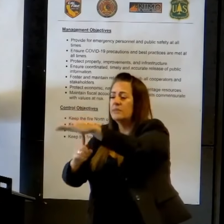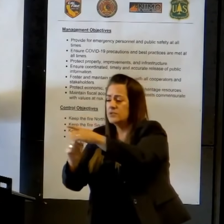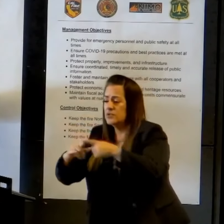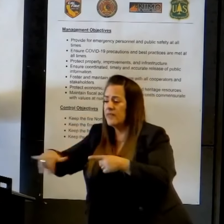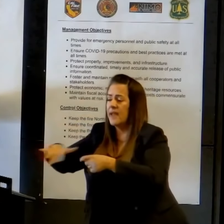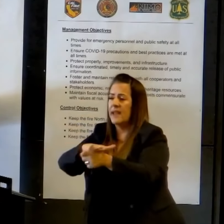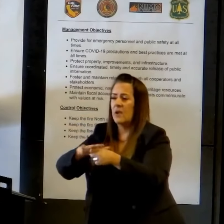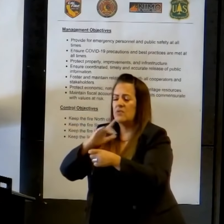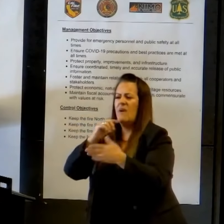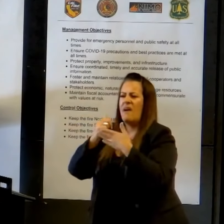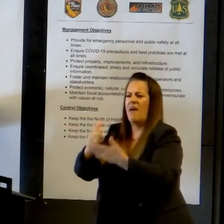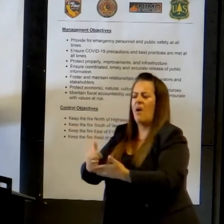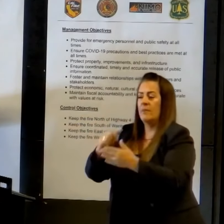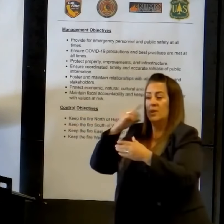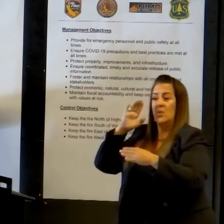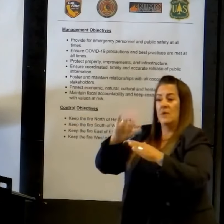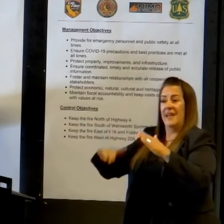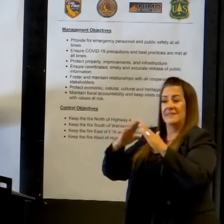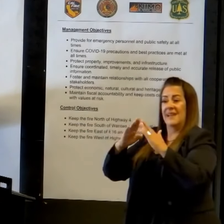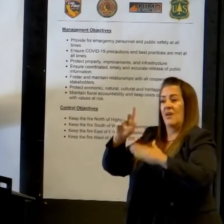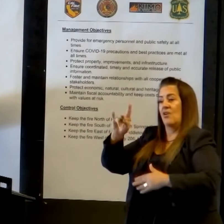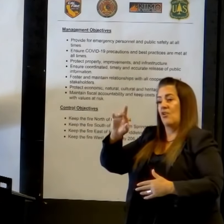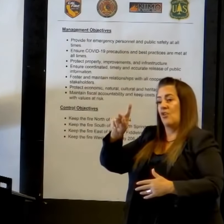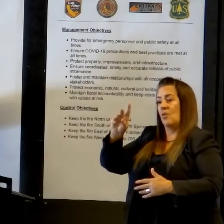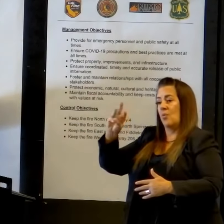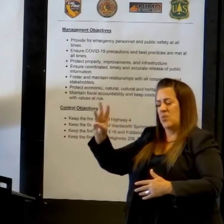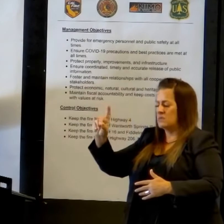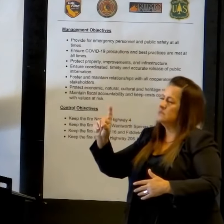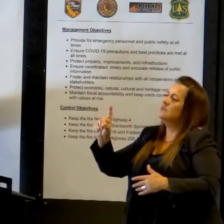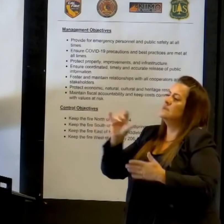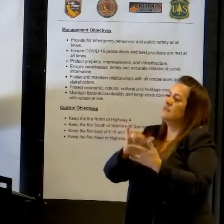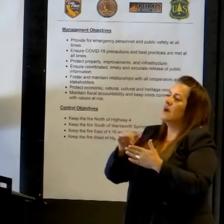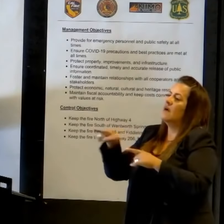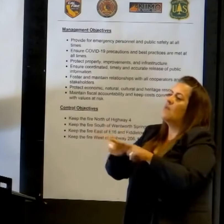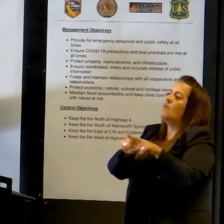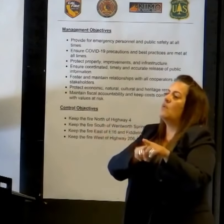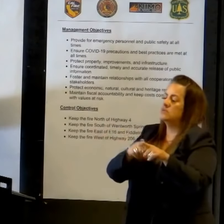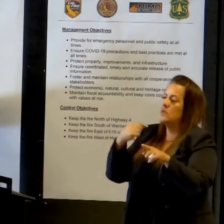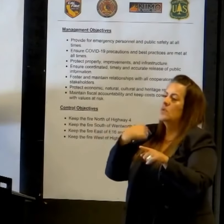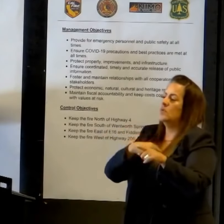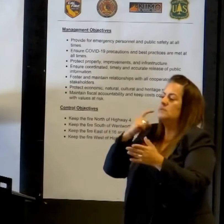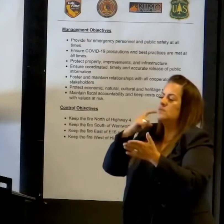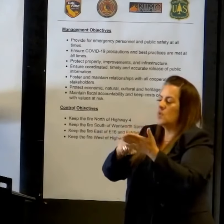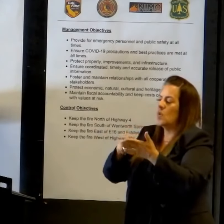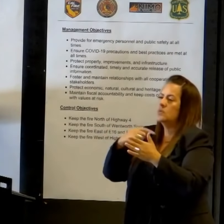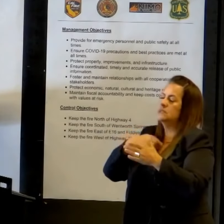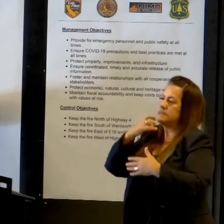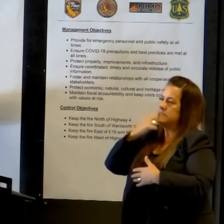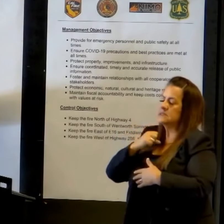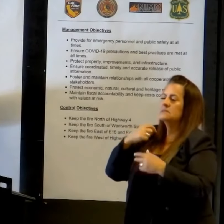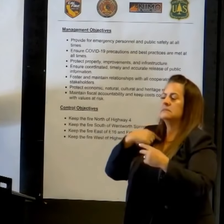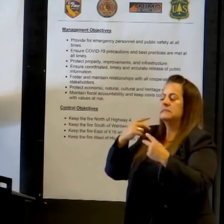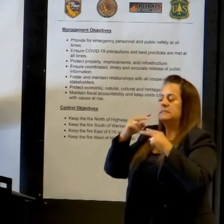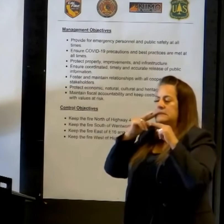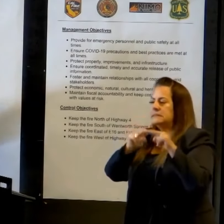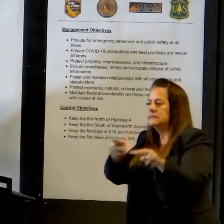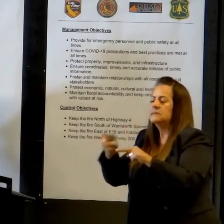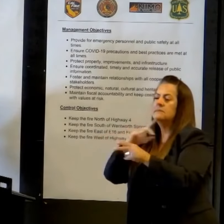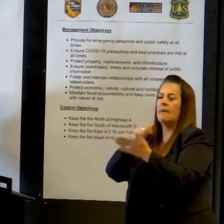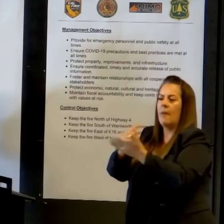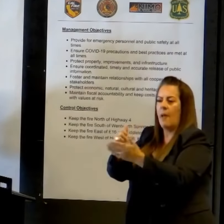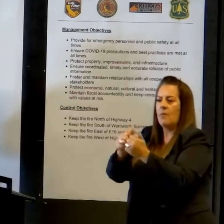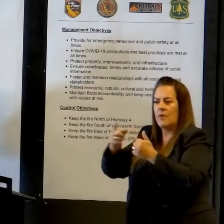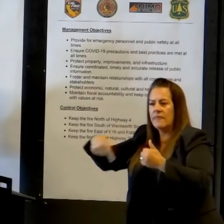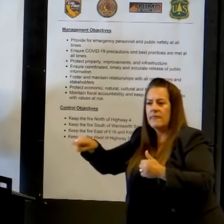into the community of Kirkwood itself. Last update I had, they're still getting a few spot fires that are flying out down towards the community